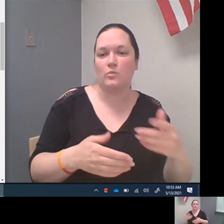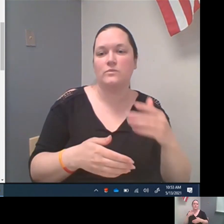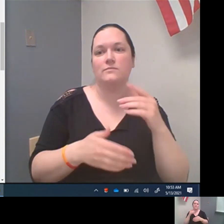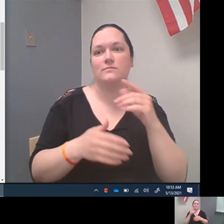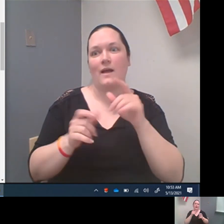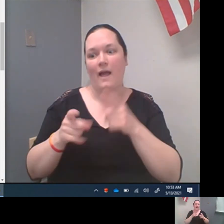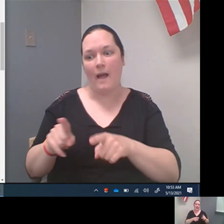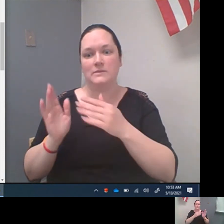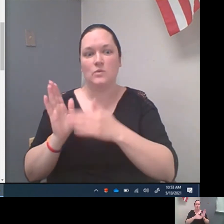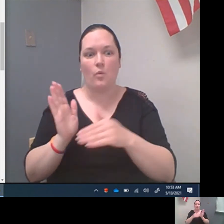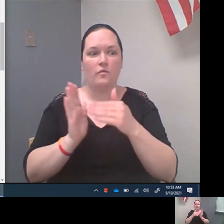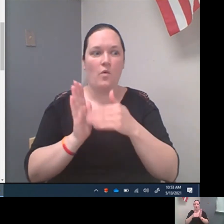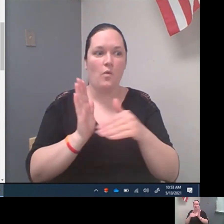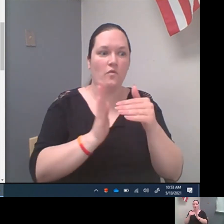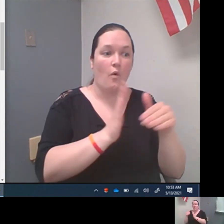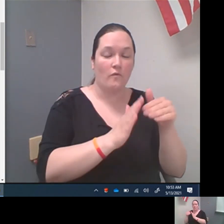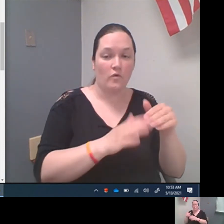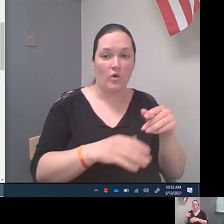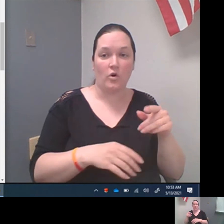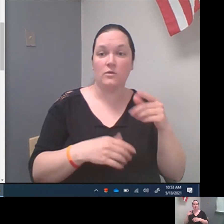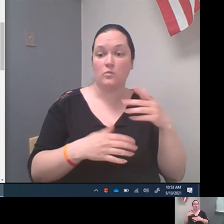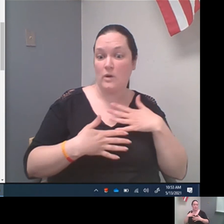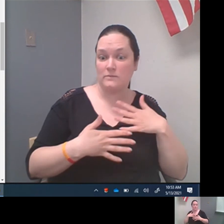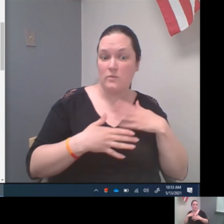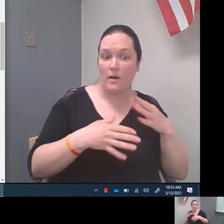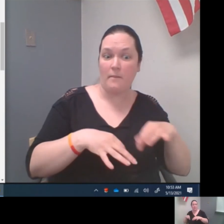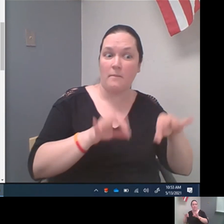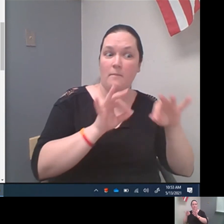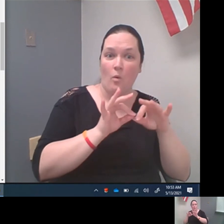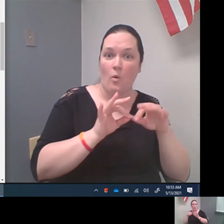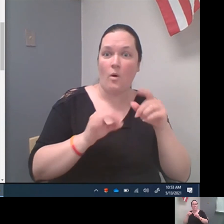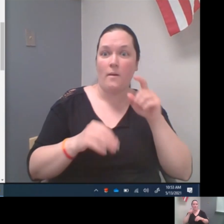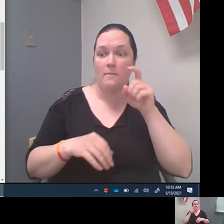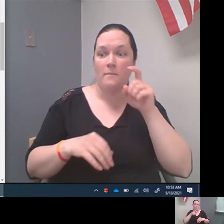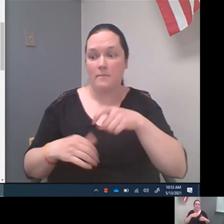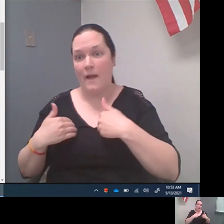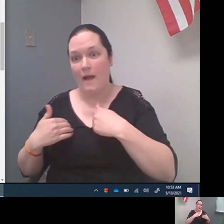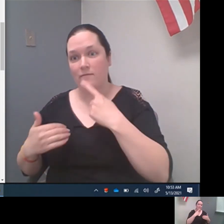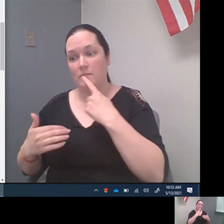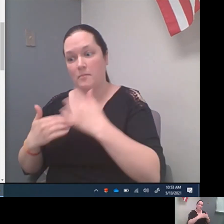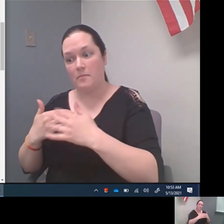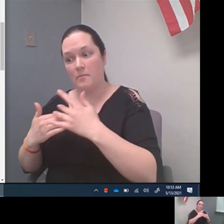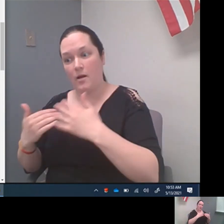It doesn't work if we don't have the circulatory system, but we'll get to that in the next podcast, and I hope that was helpful.